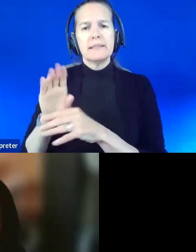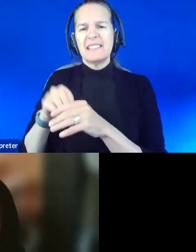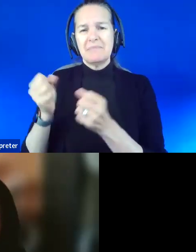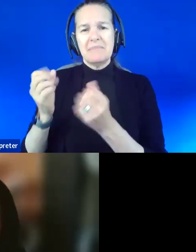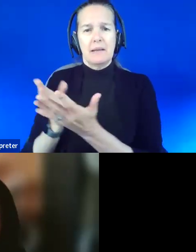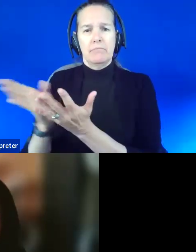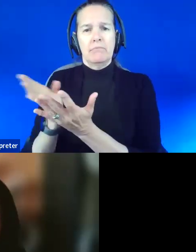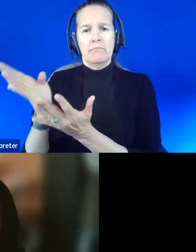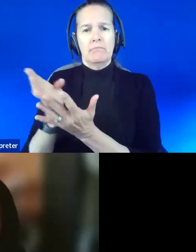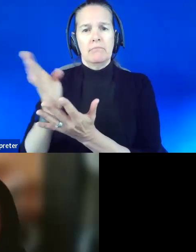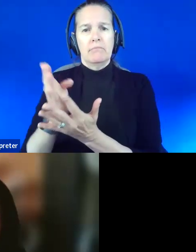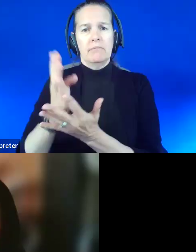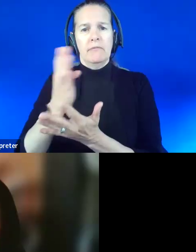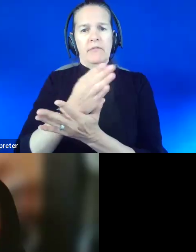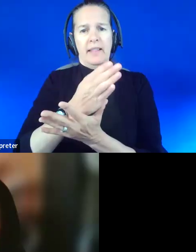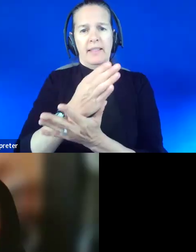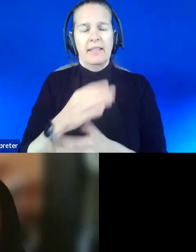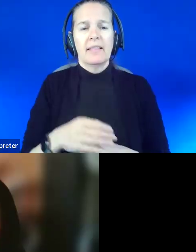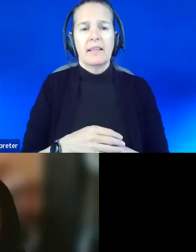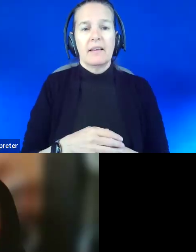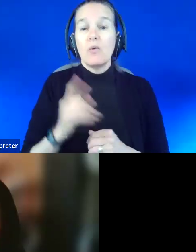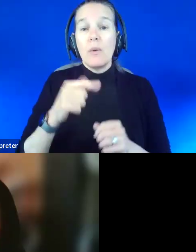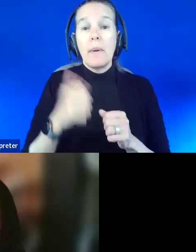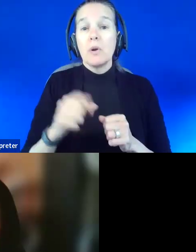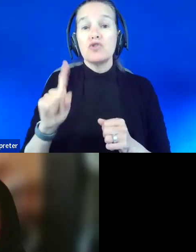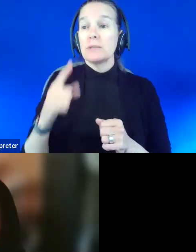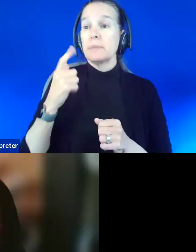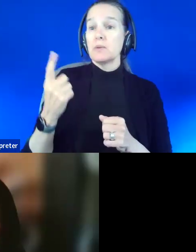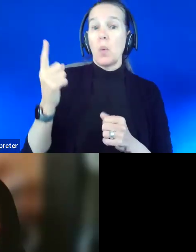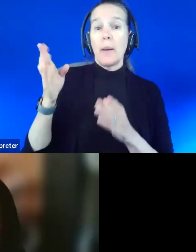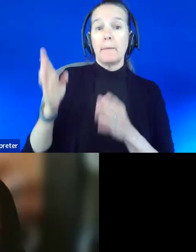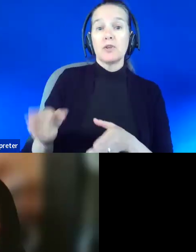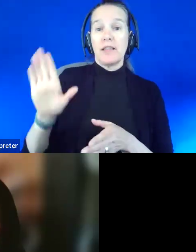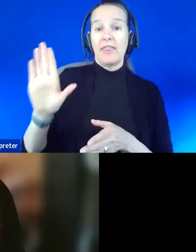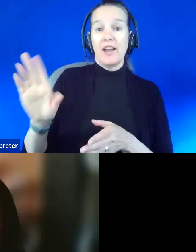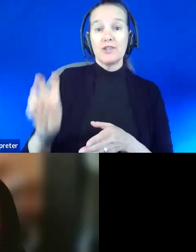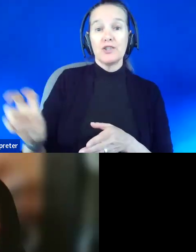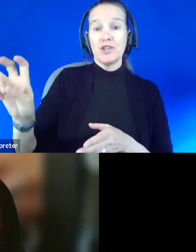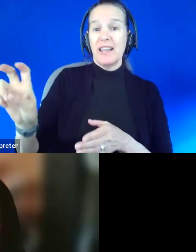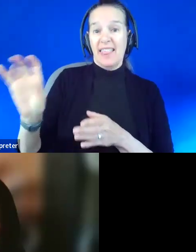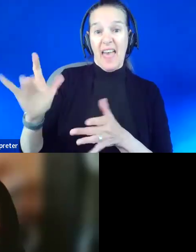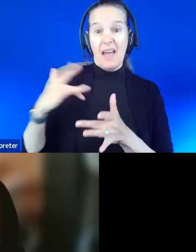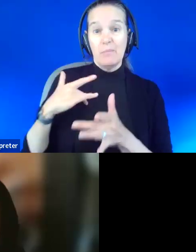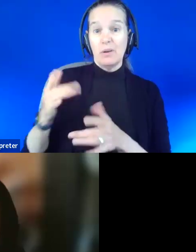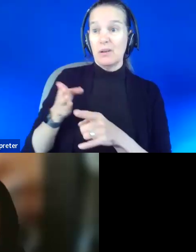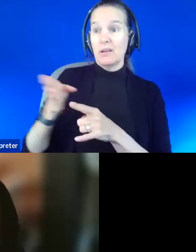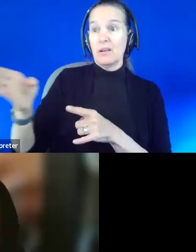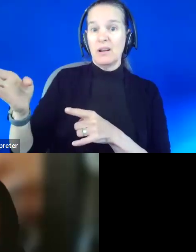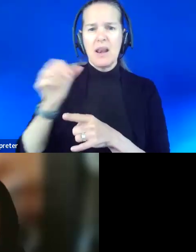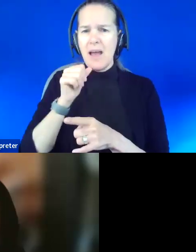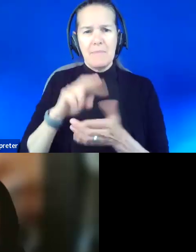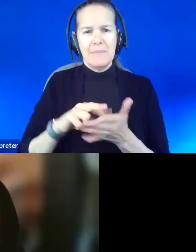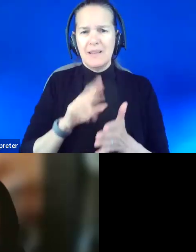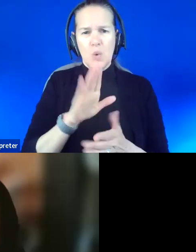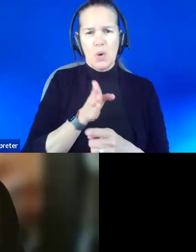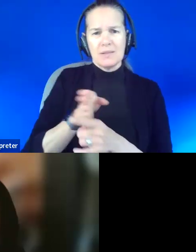fields. And remember that just because one person's journey is looking one way doesn't mean your journey has to look another way. Each entrepreneur is going to have